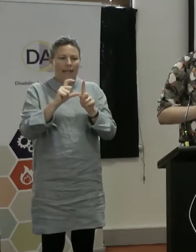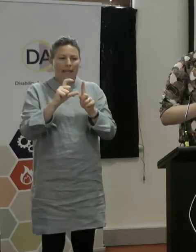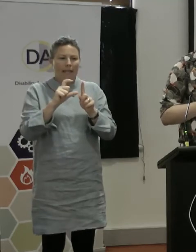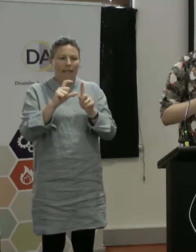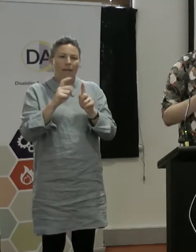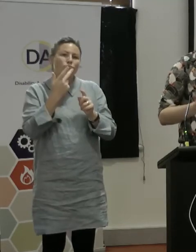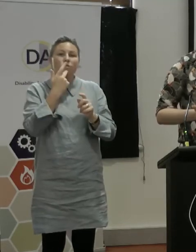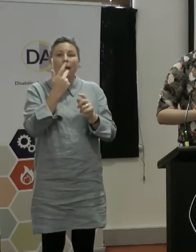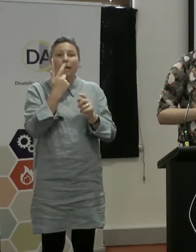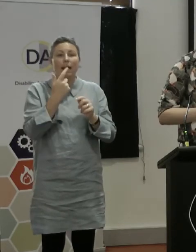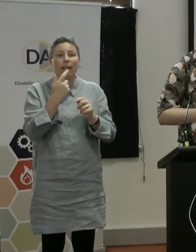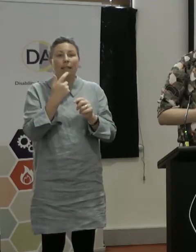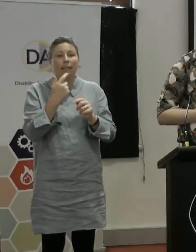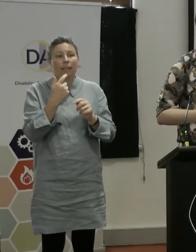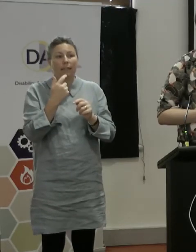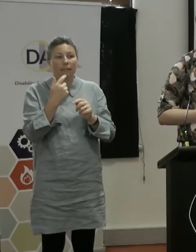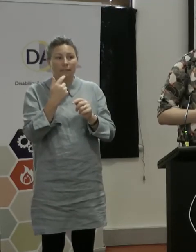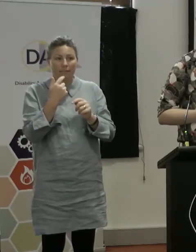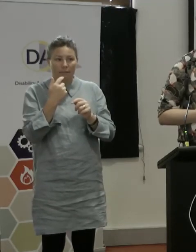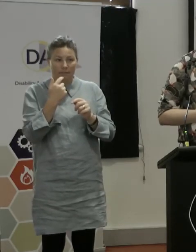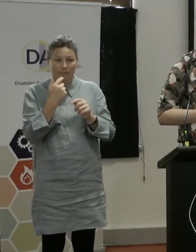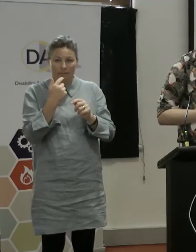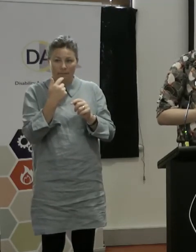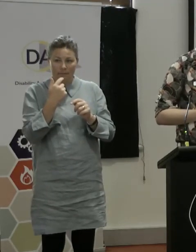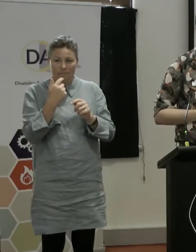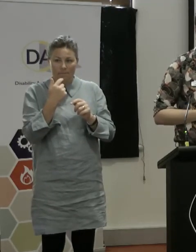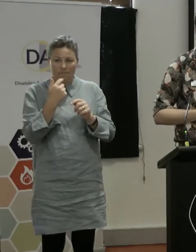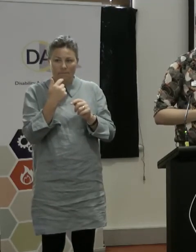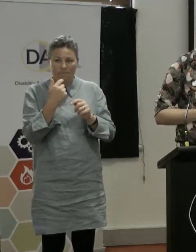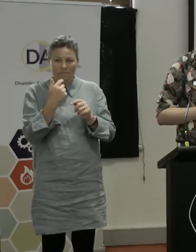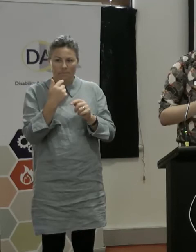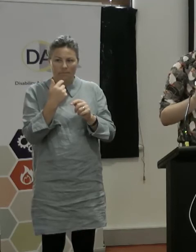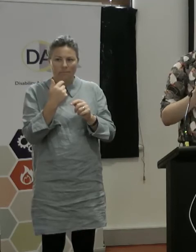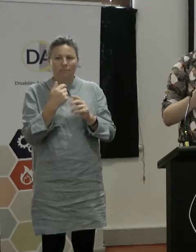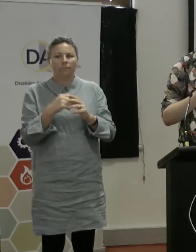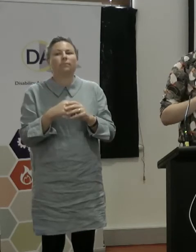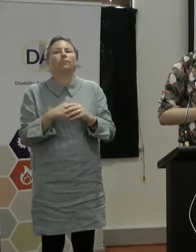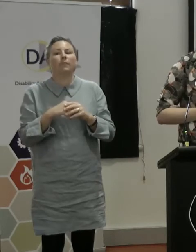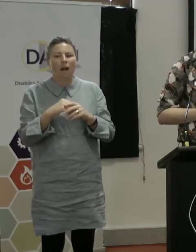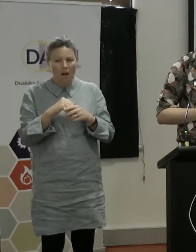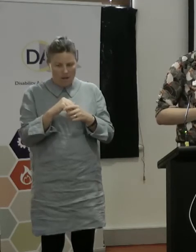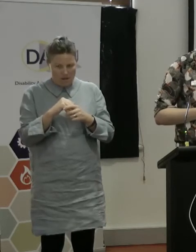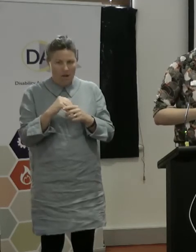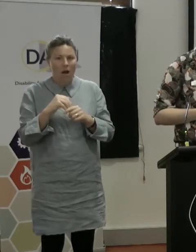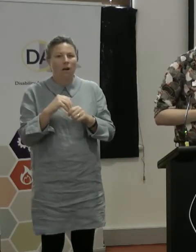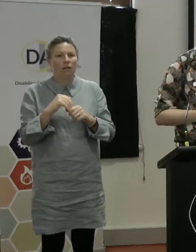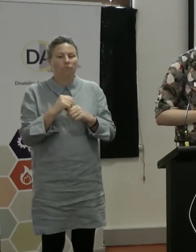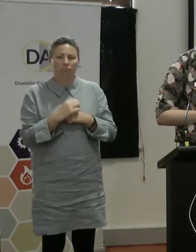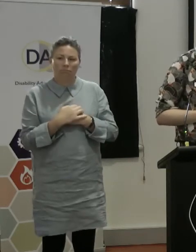for, if say you had a garnishee order, they shouldn't be taken off the redress